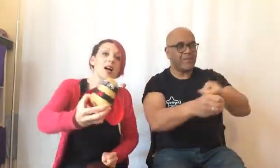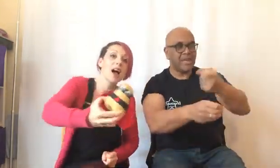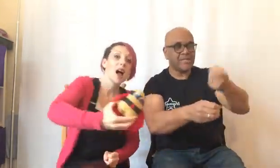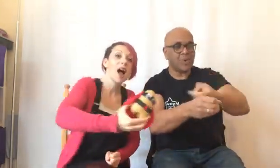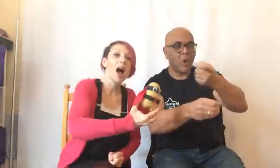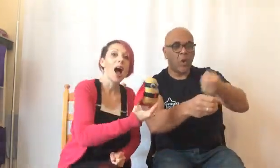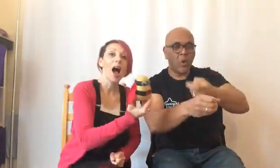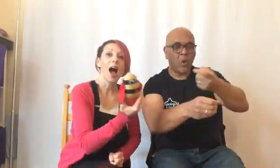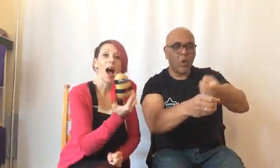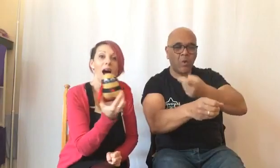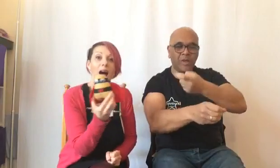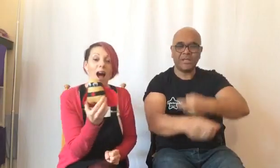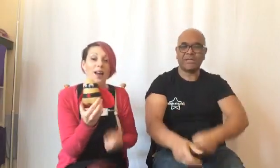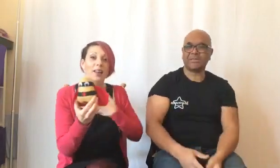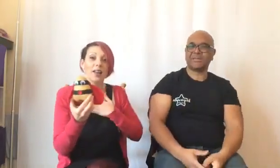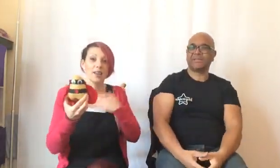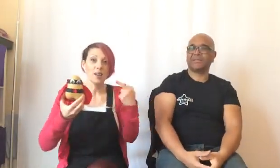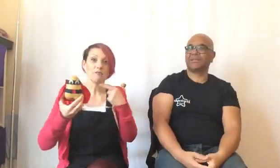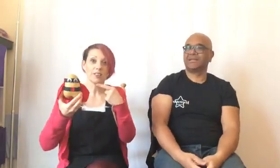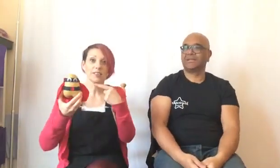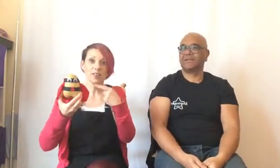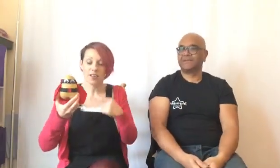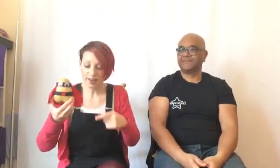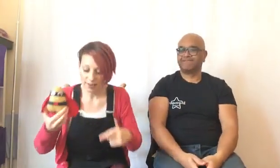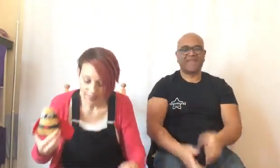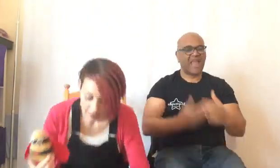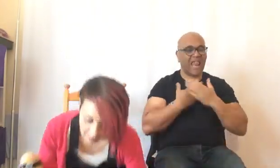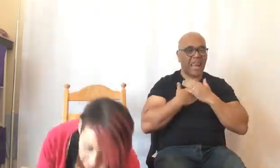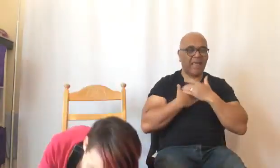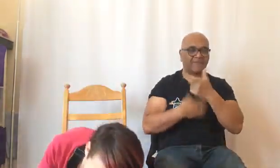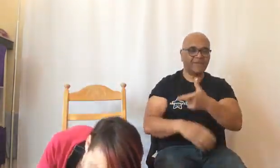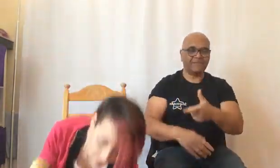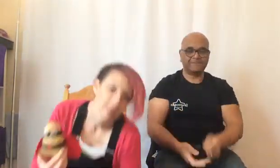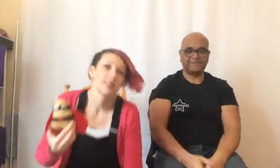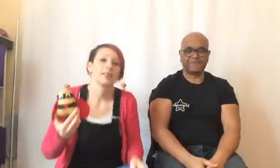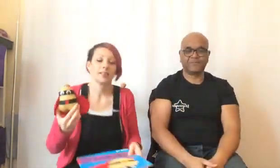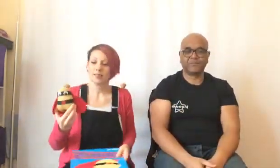Super potato. Love this guy.